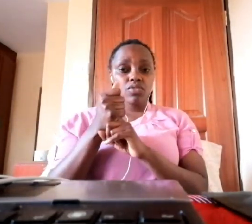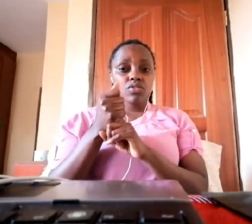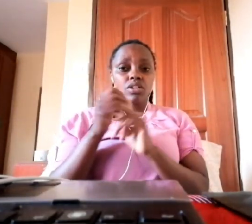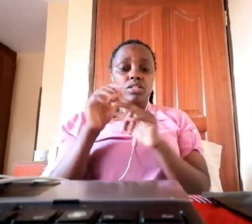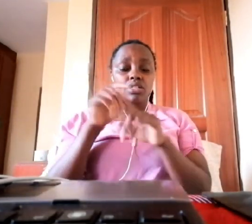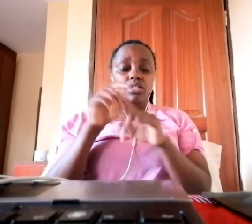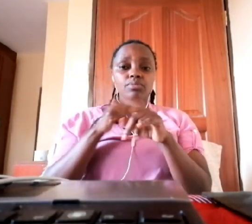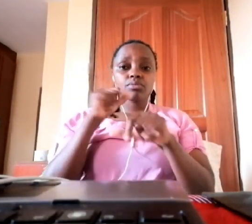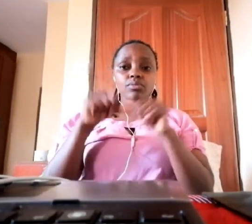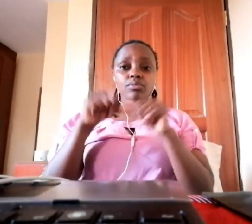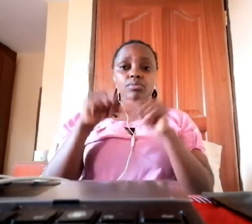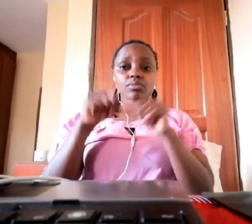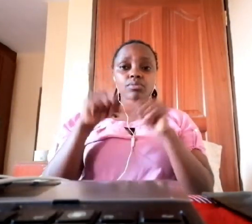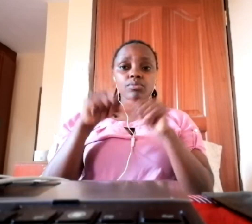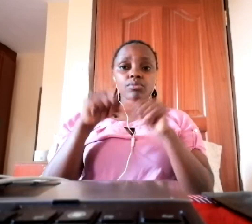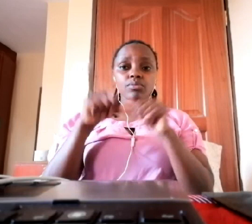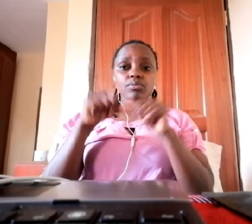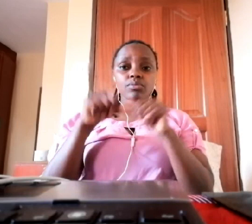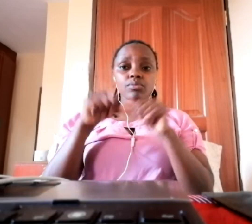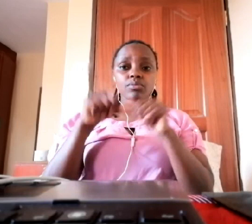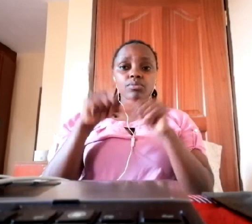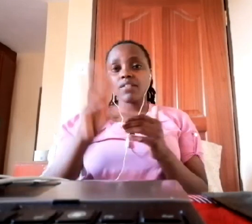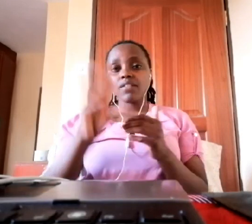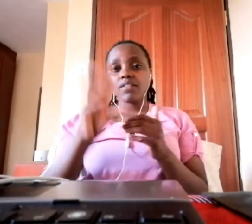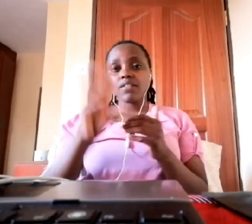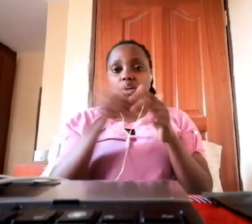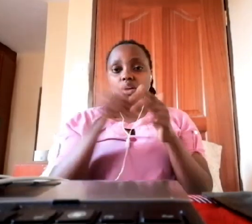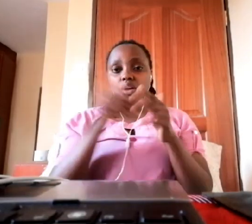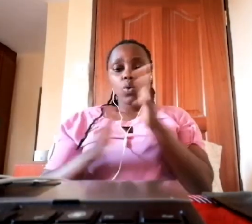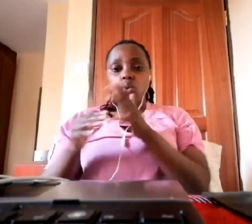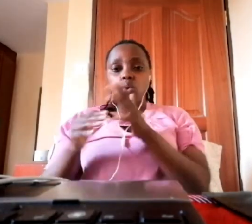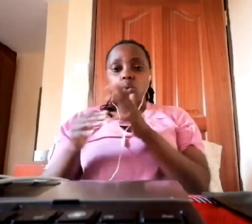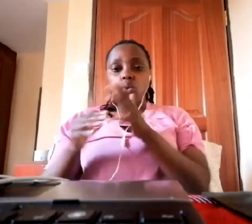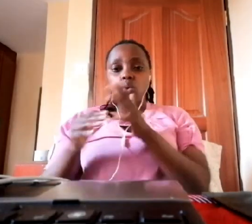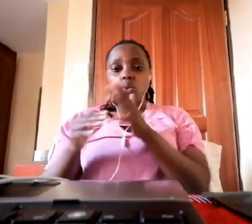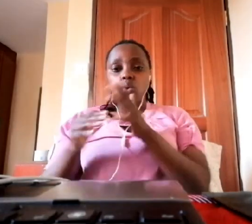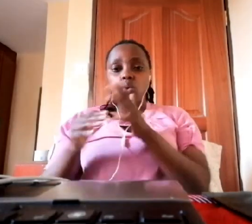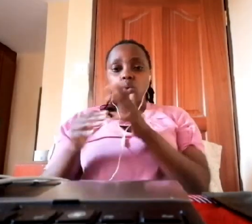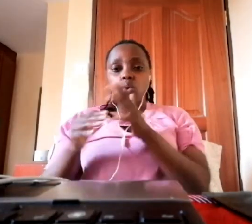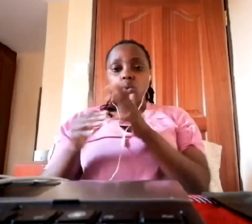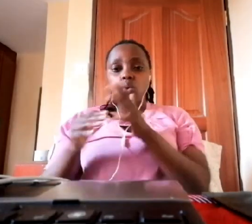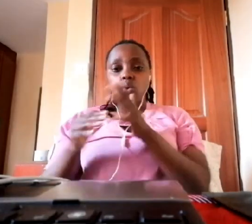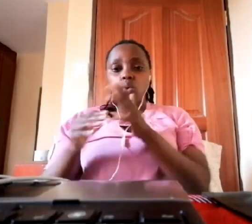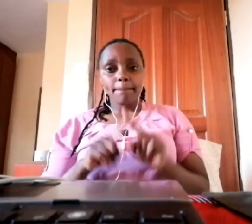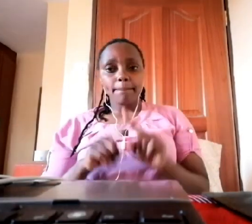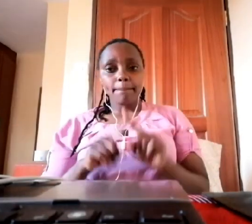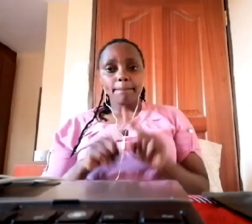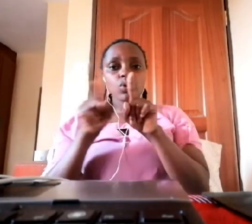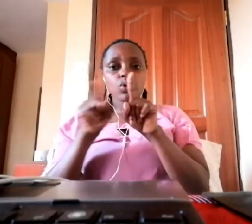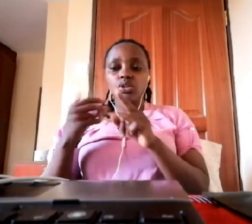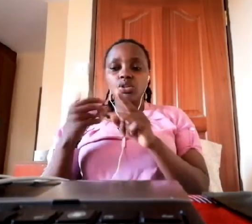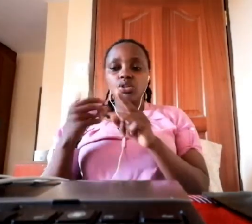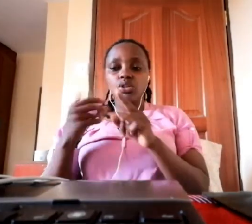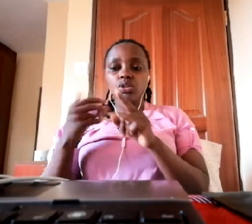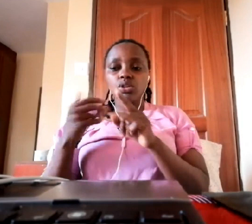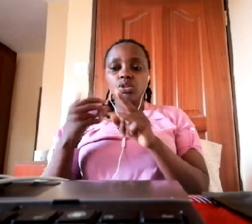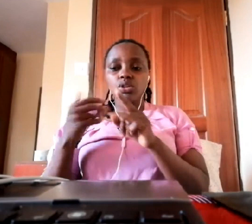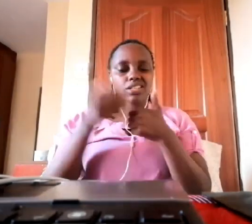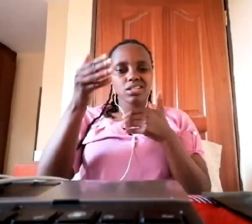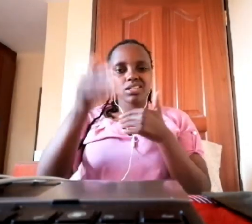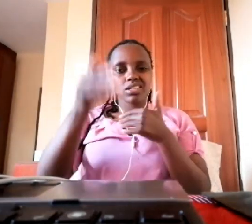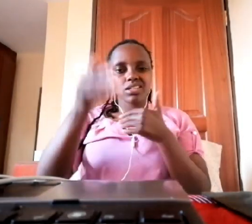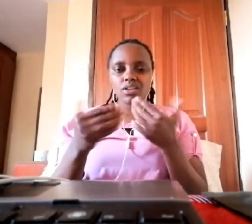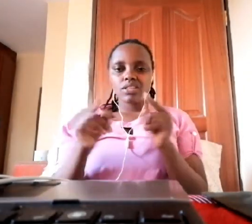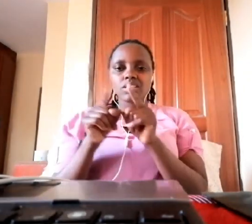the African Charter. So we organized field visits, but we also encountered challenges in terms